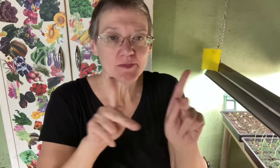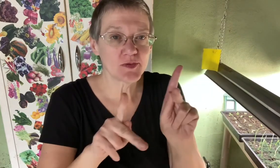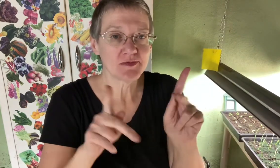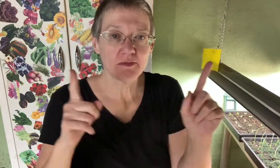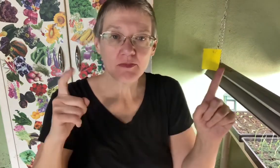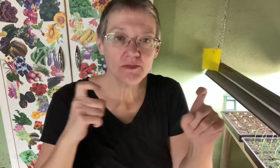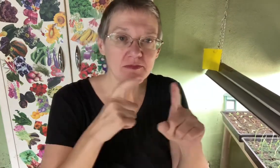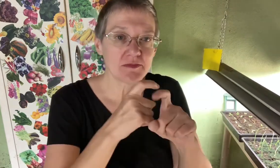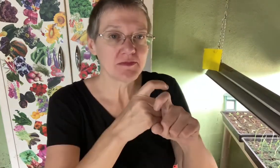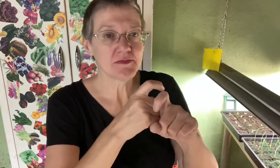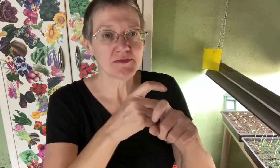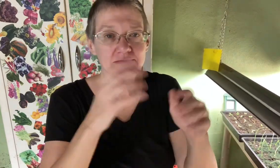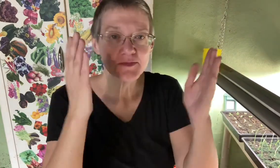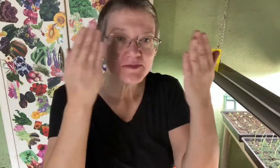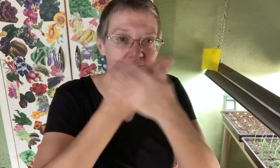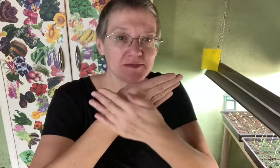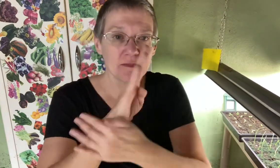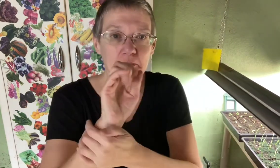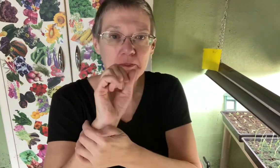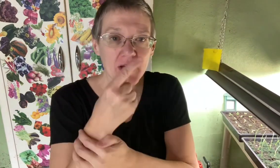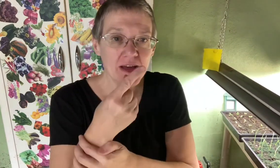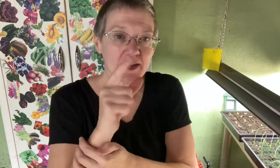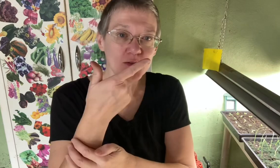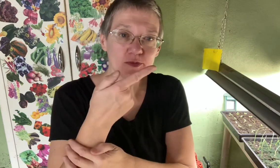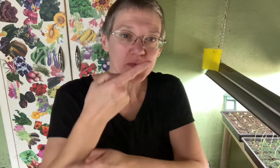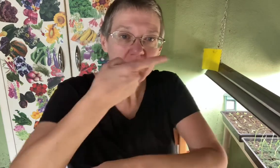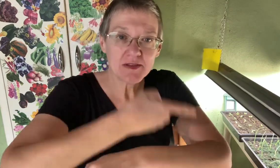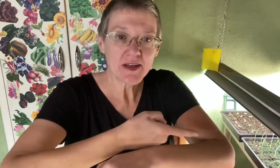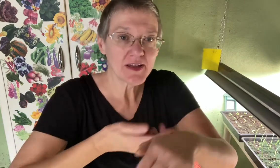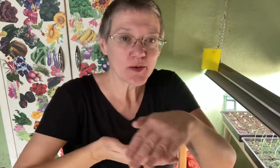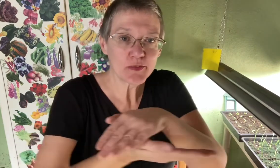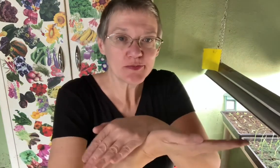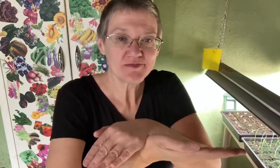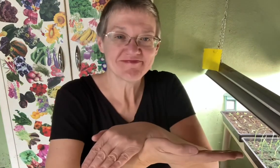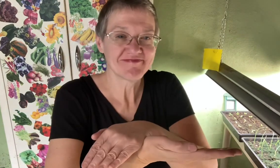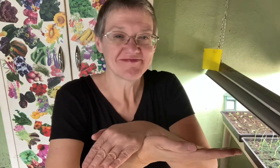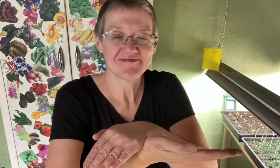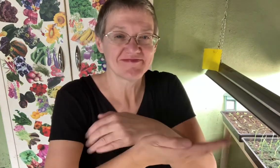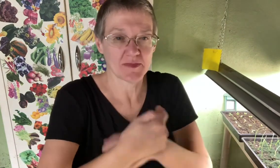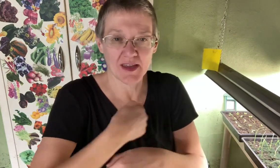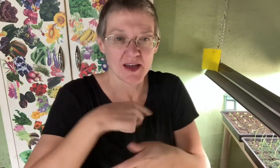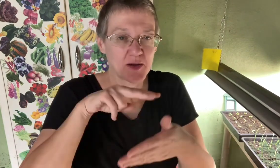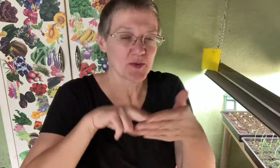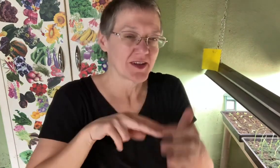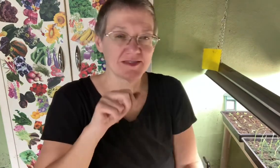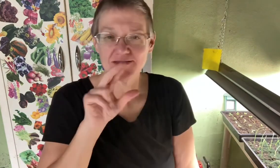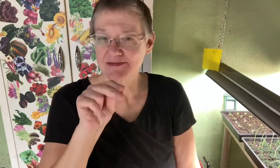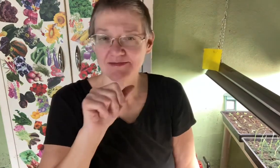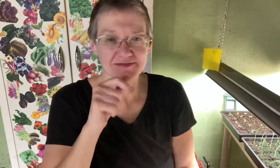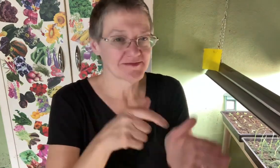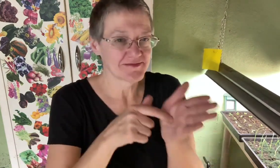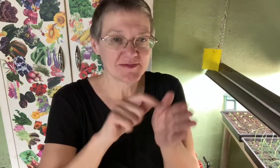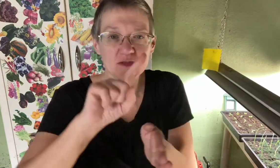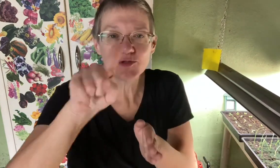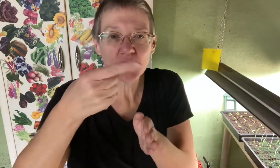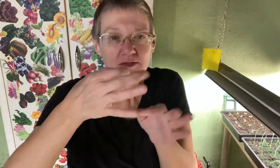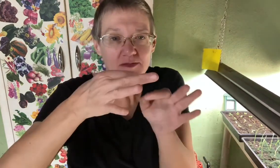to get them to germinate. You got to put them in a dark plastic bag for 21 days. But then I read,